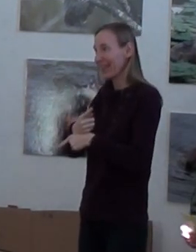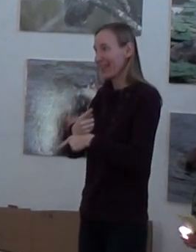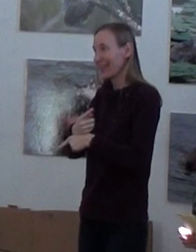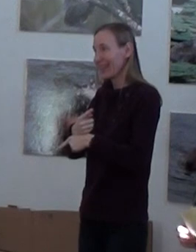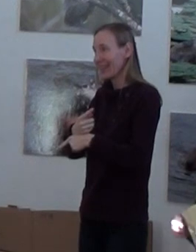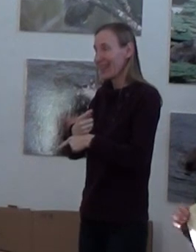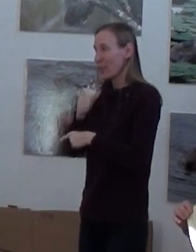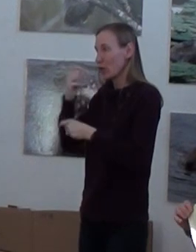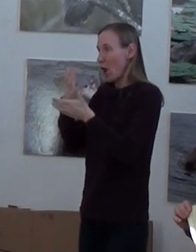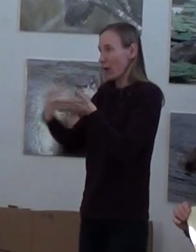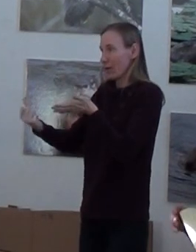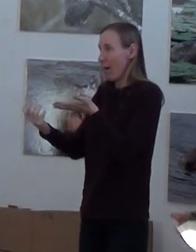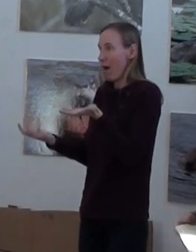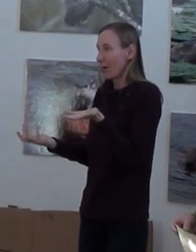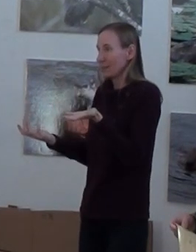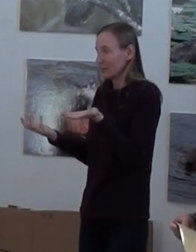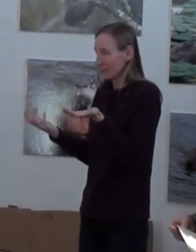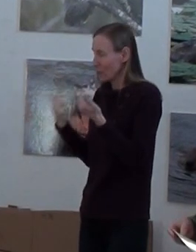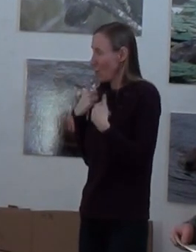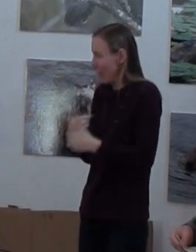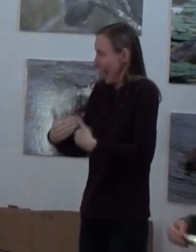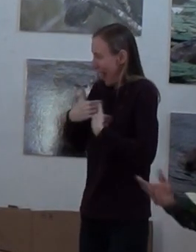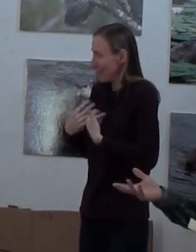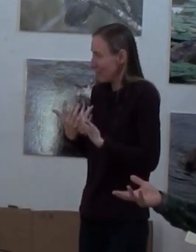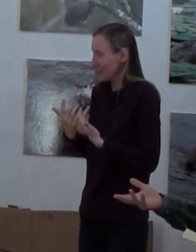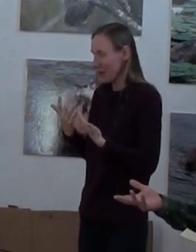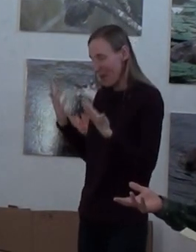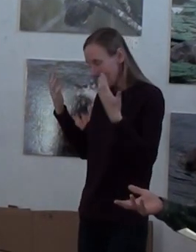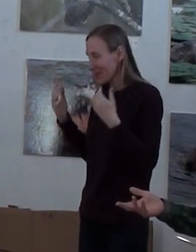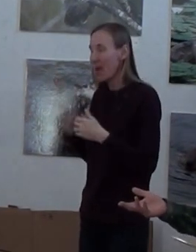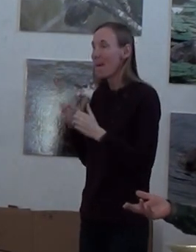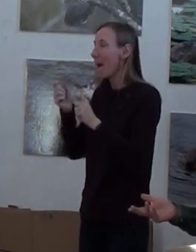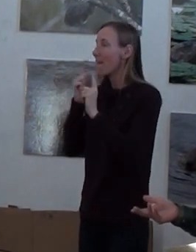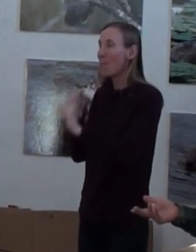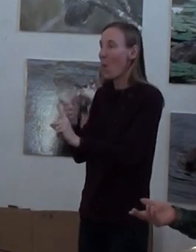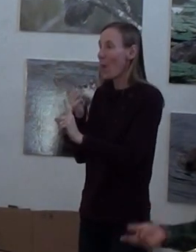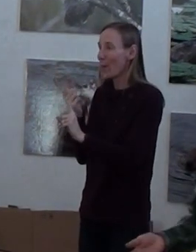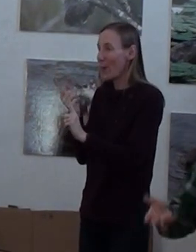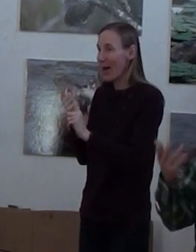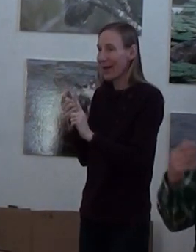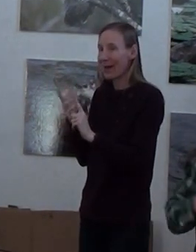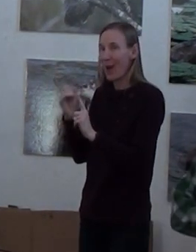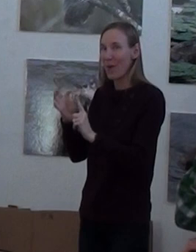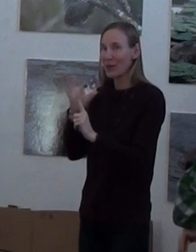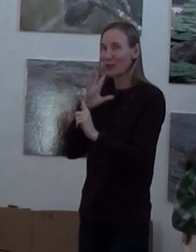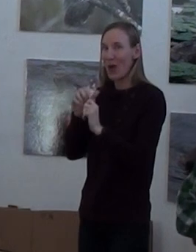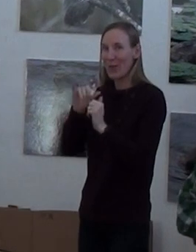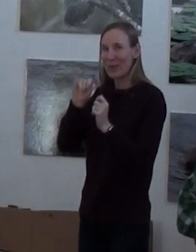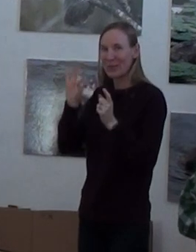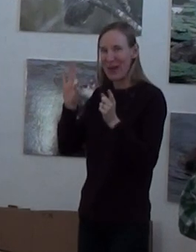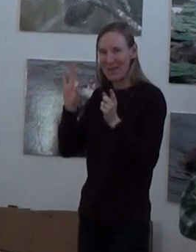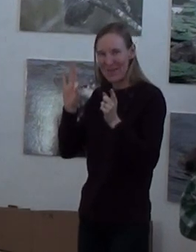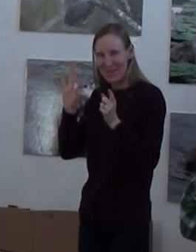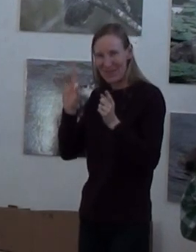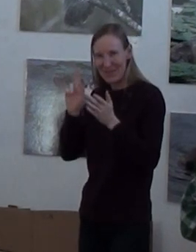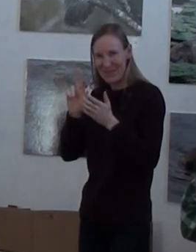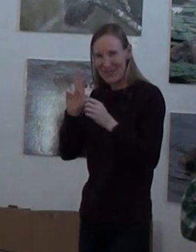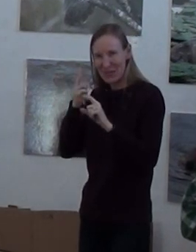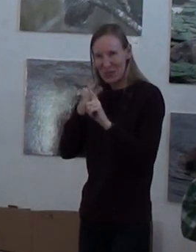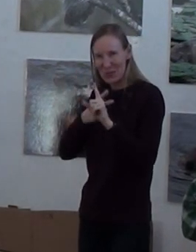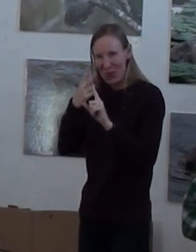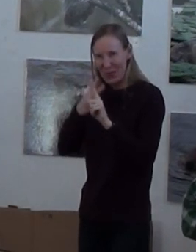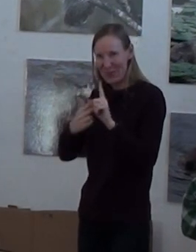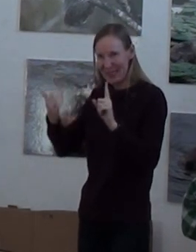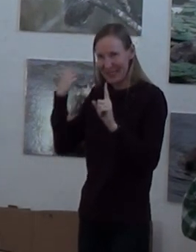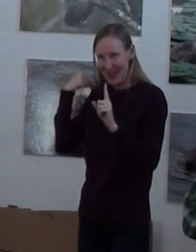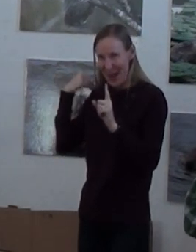They're not extinct. So my whole thing was I wanted to try to, talking to Jeff a couple months ago now,